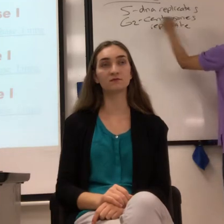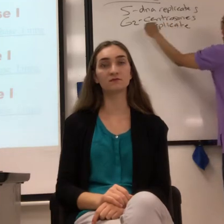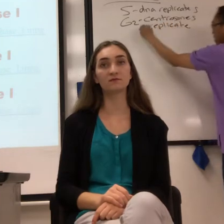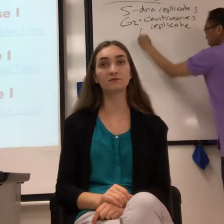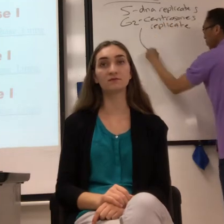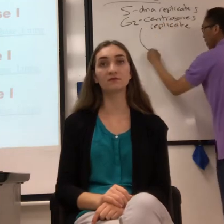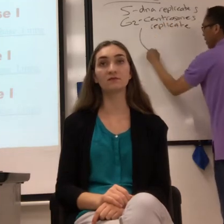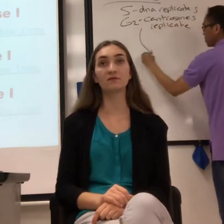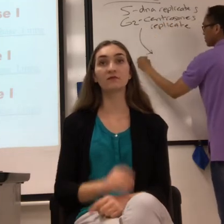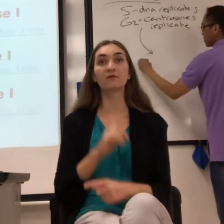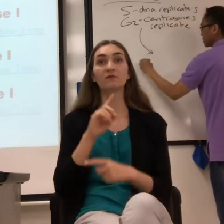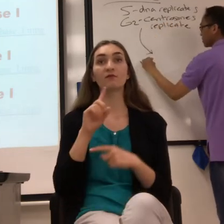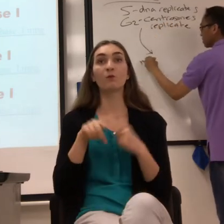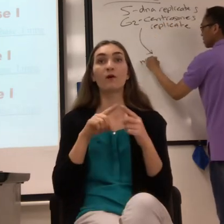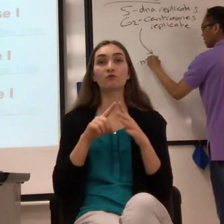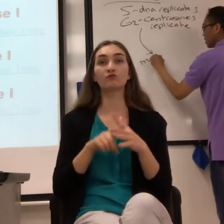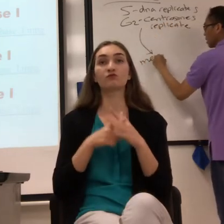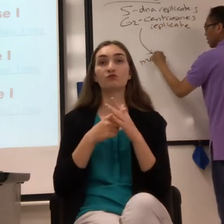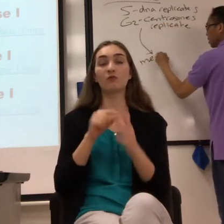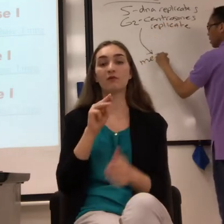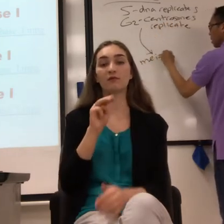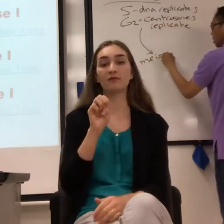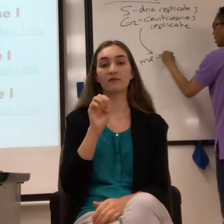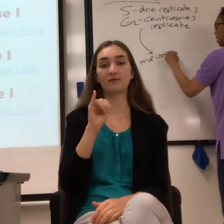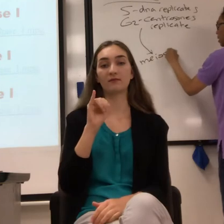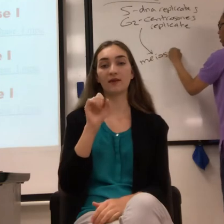So when you enter meiosis,